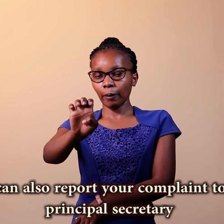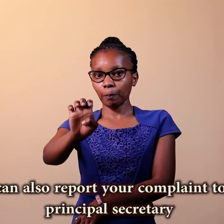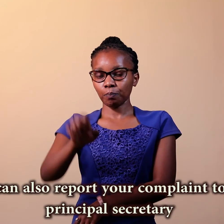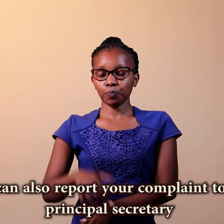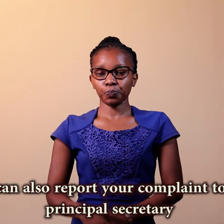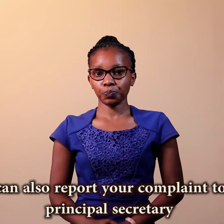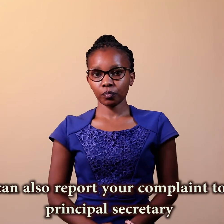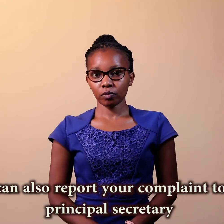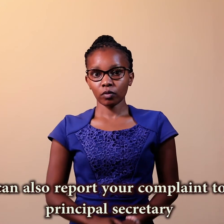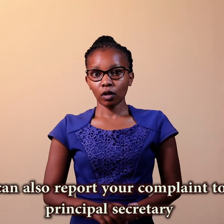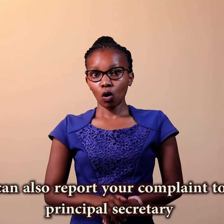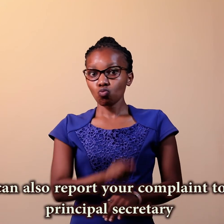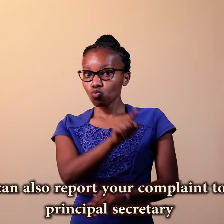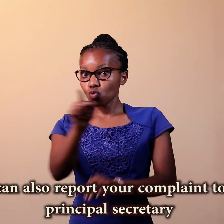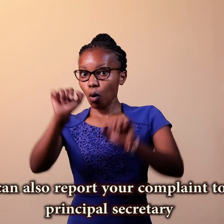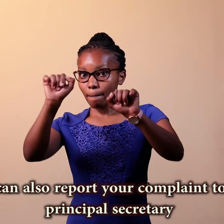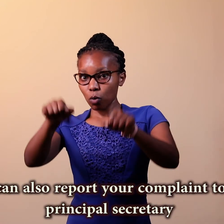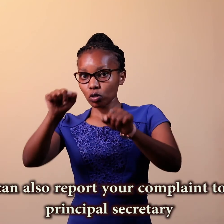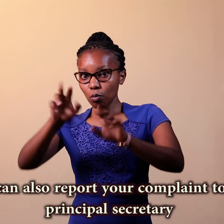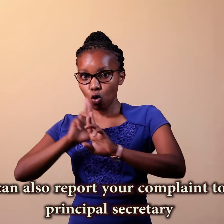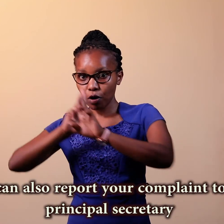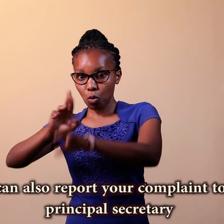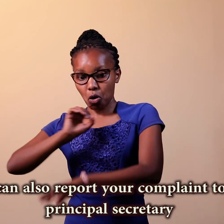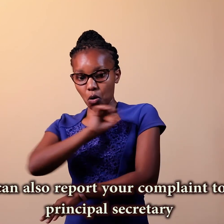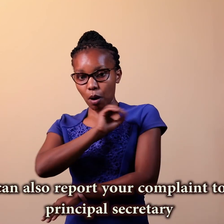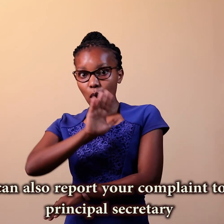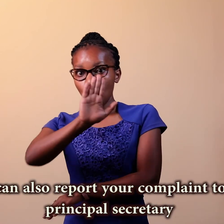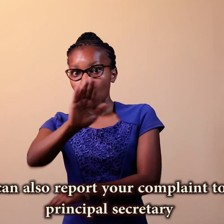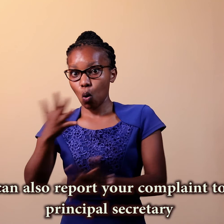You can also. Report your complaint. the principal secretary.